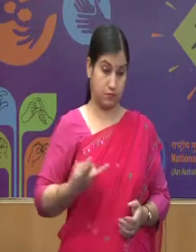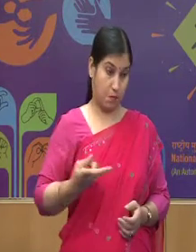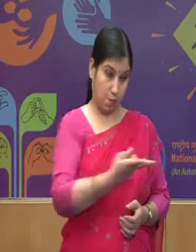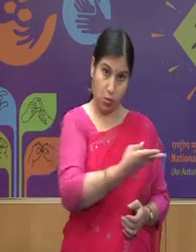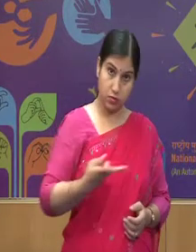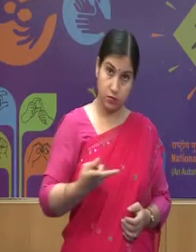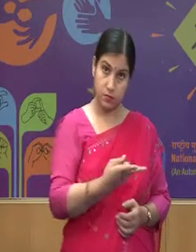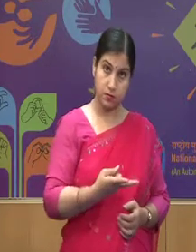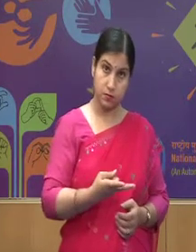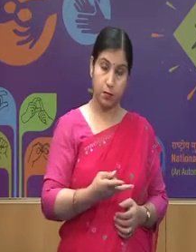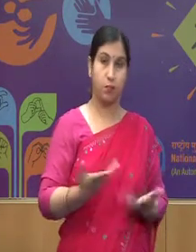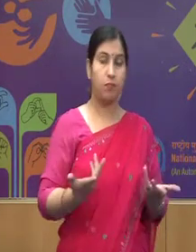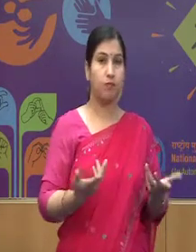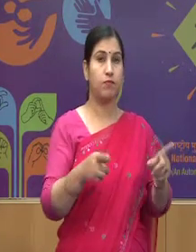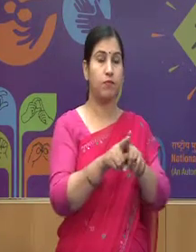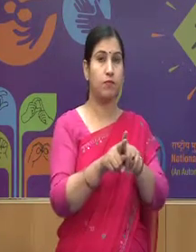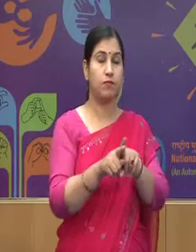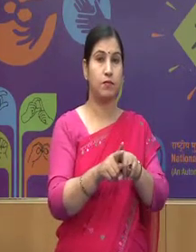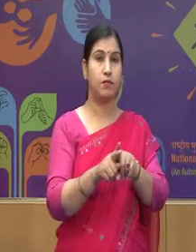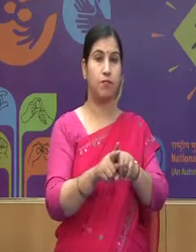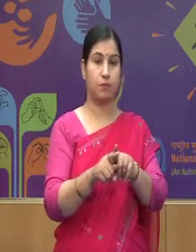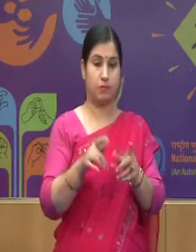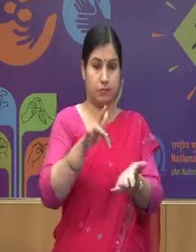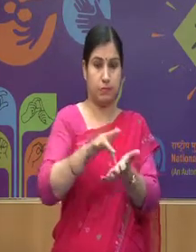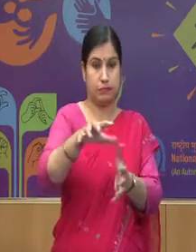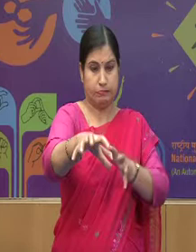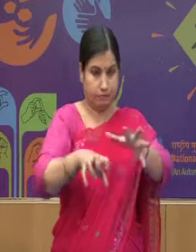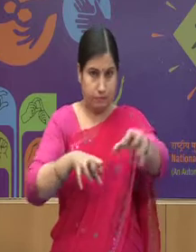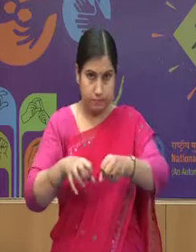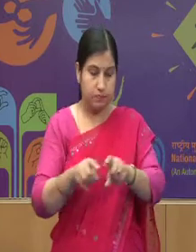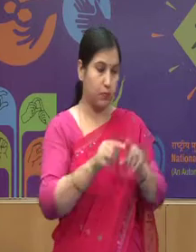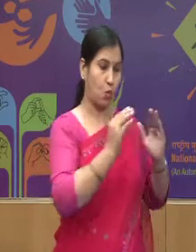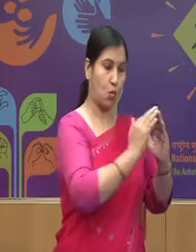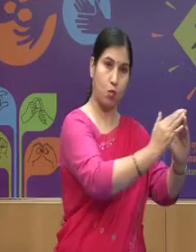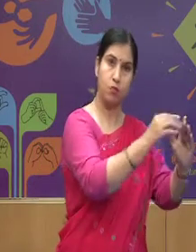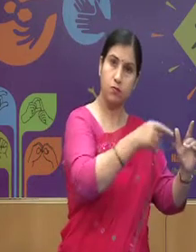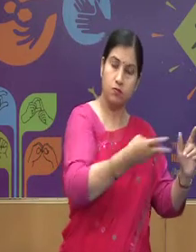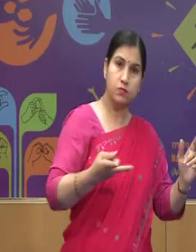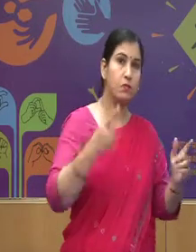Both imperialism and colonialism are related to each other.